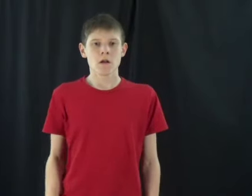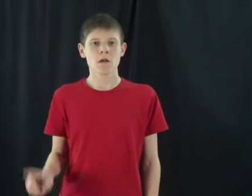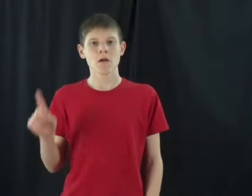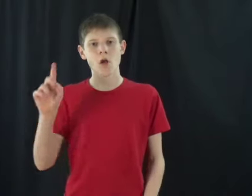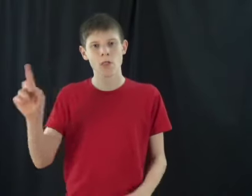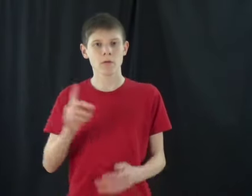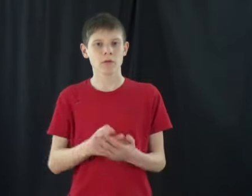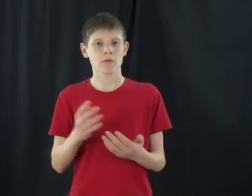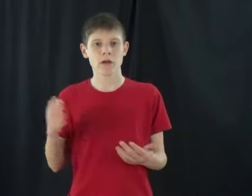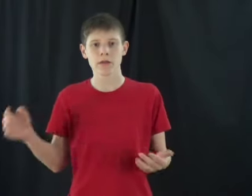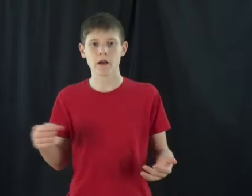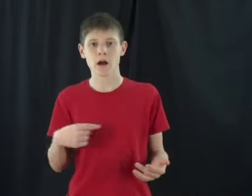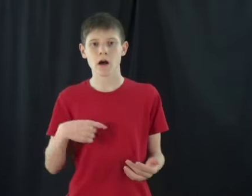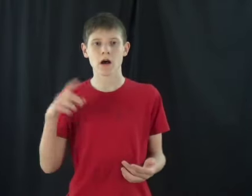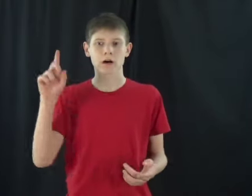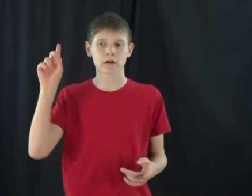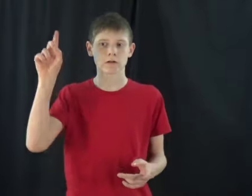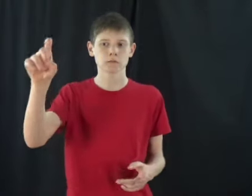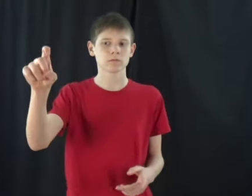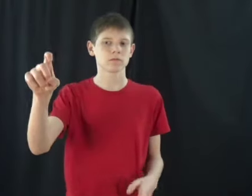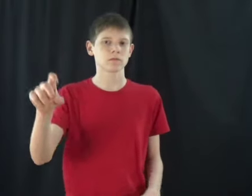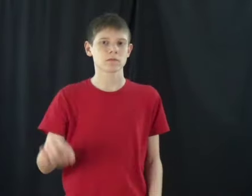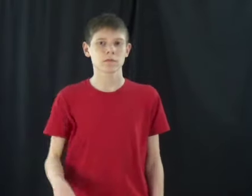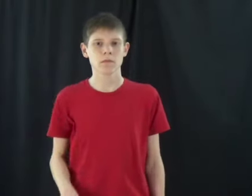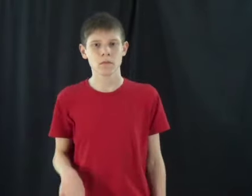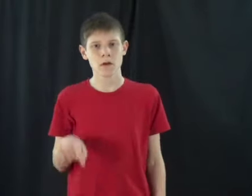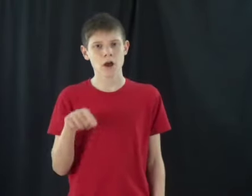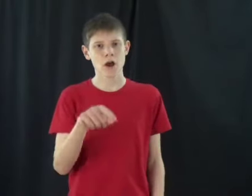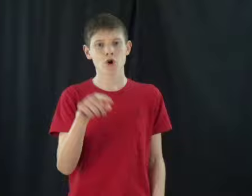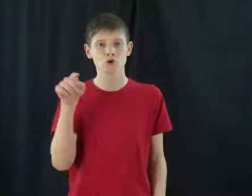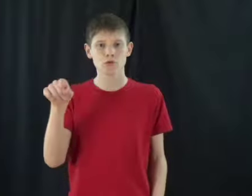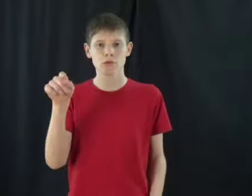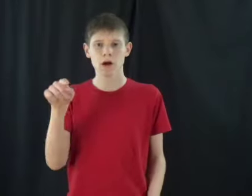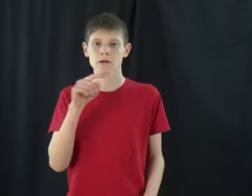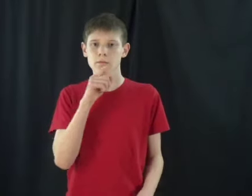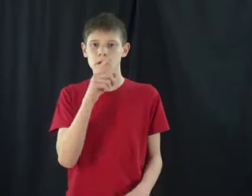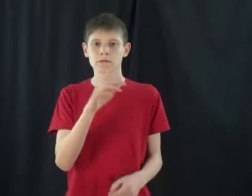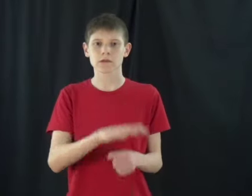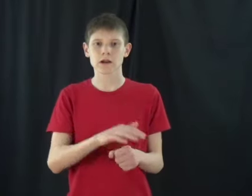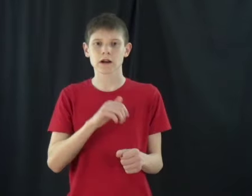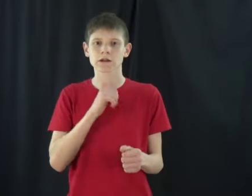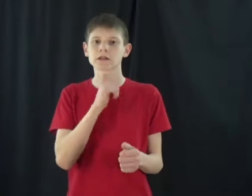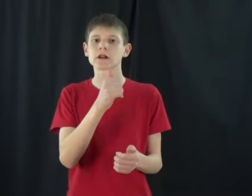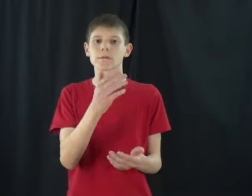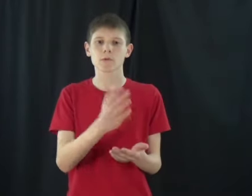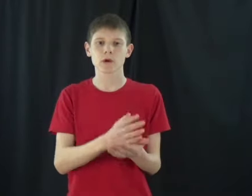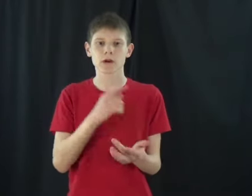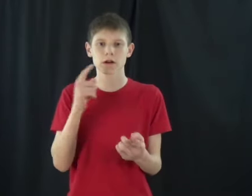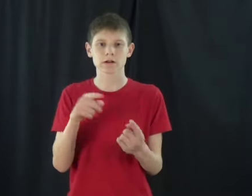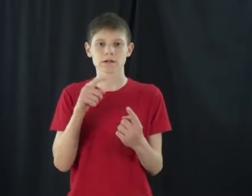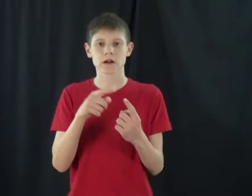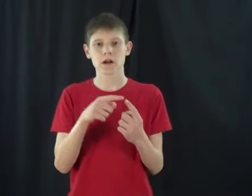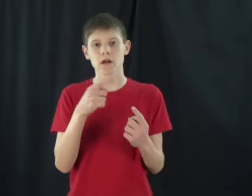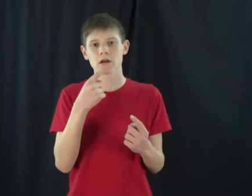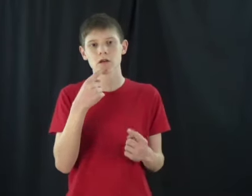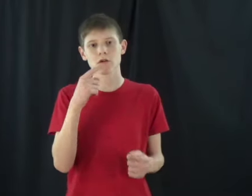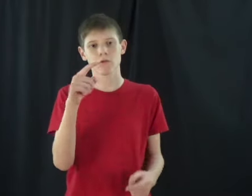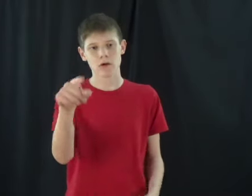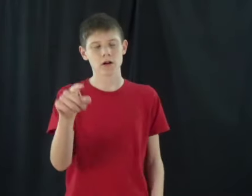The only thing I'll ever ask of you Gotta promise not to stop when I say when